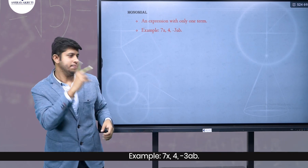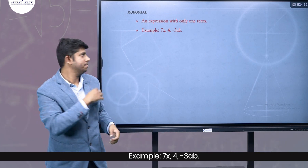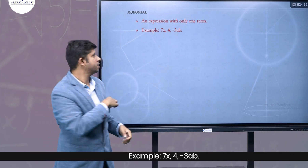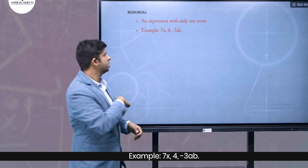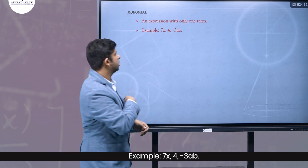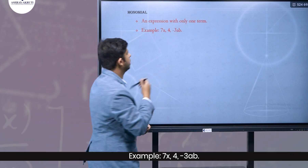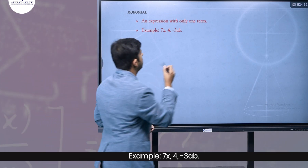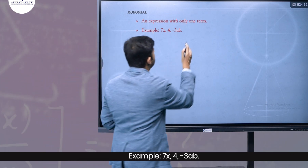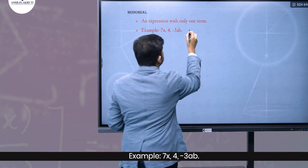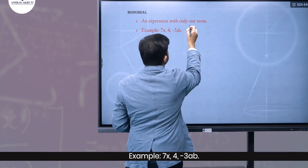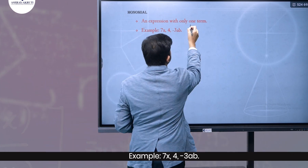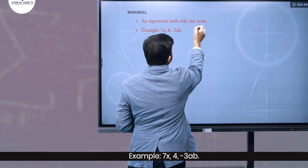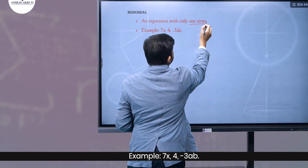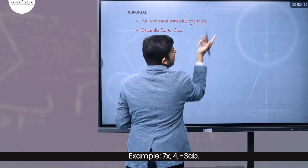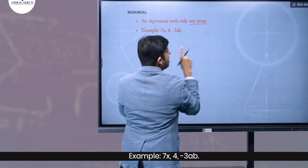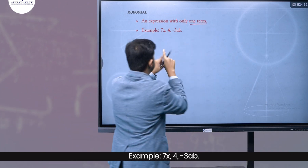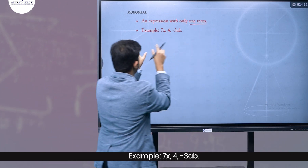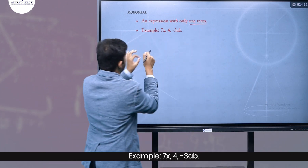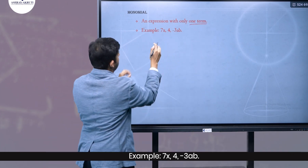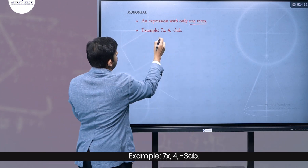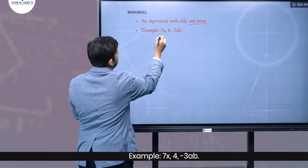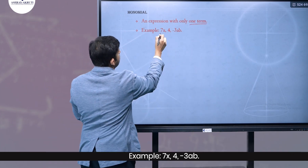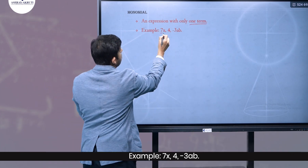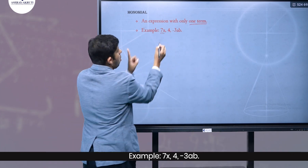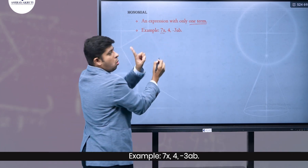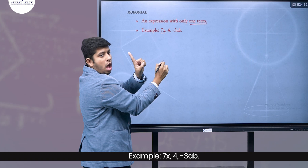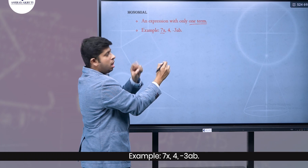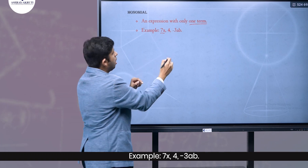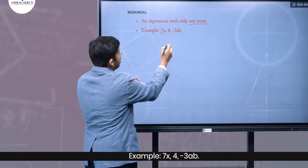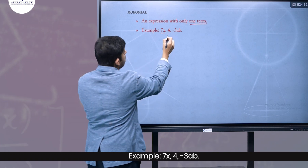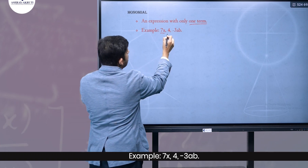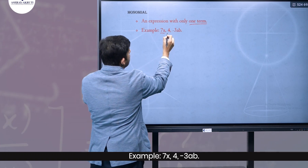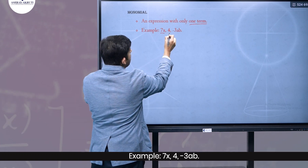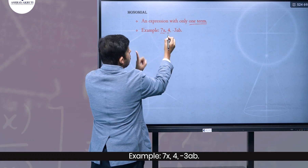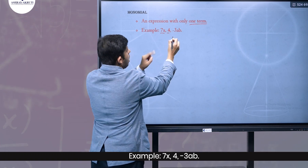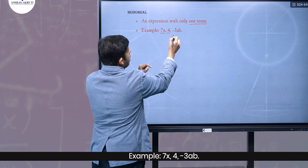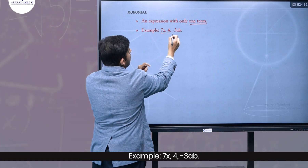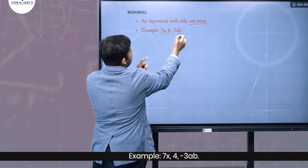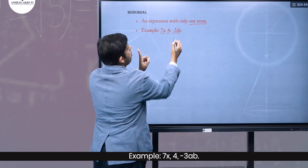Example, 7x, comma 4, comma minus 3ab.